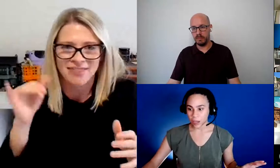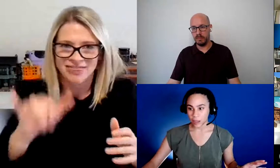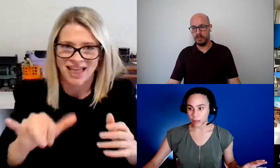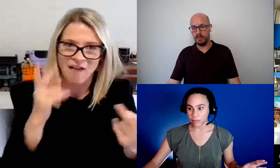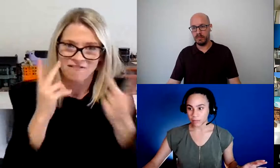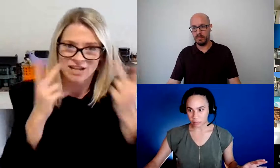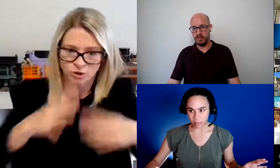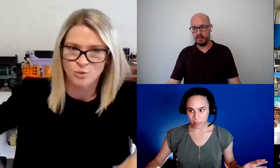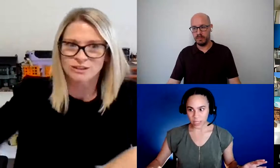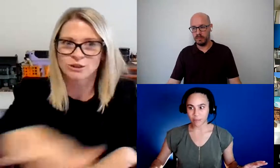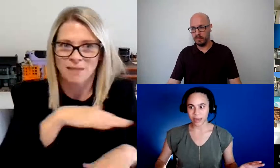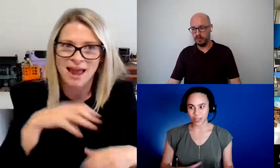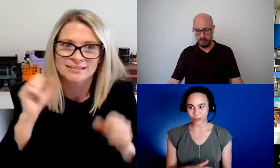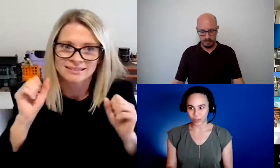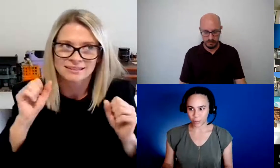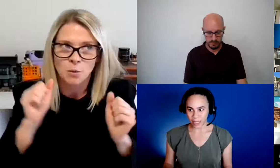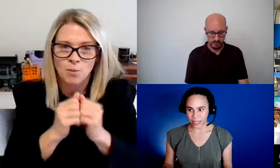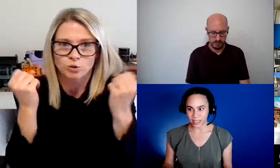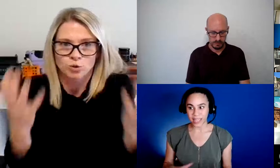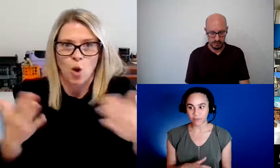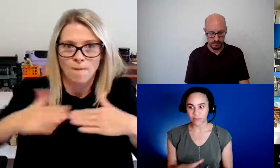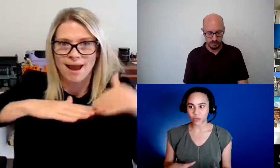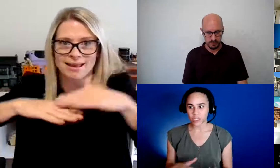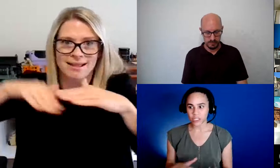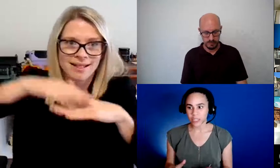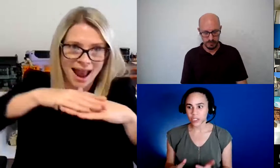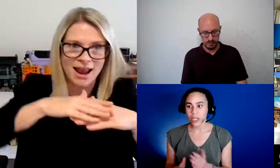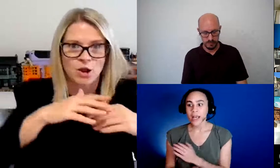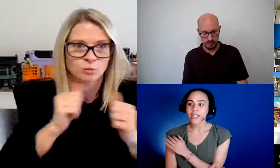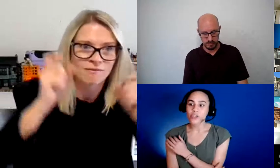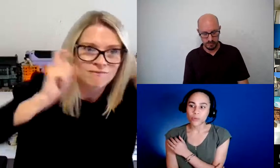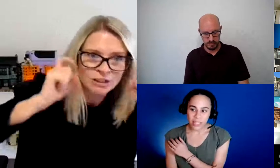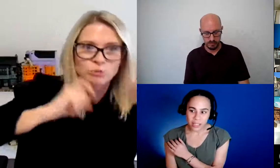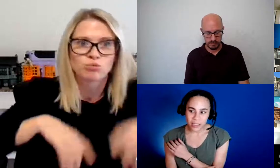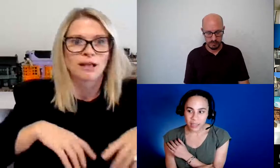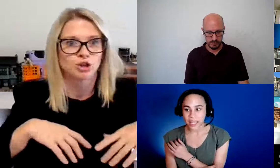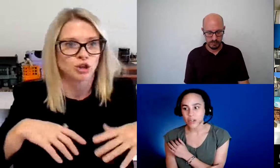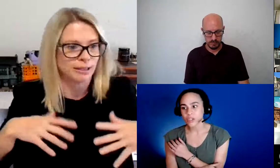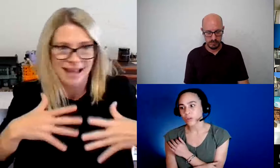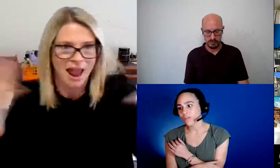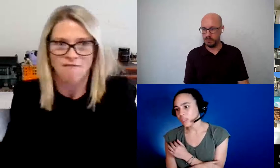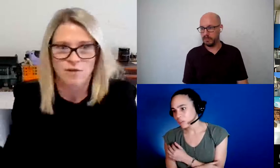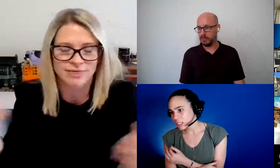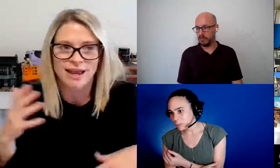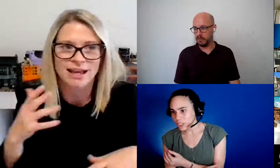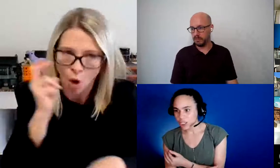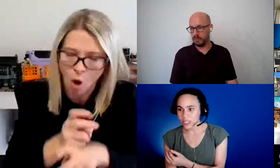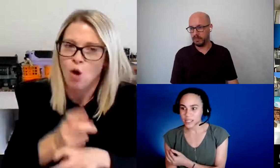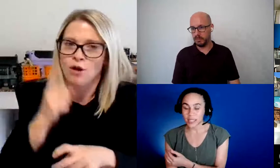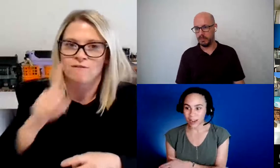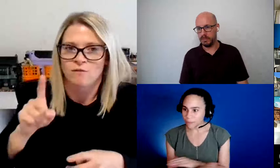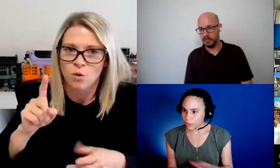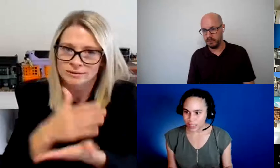in my own space. That visual space has so many layers with facial expressions and everything.